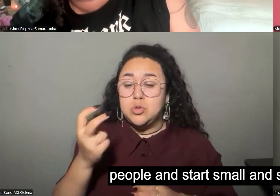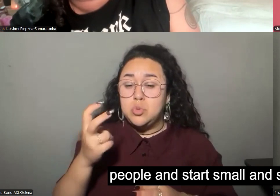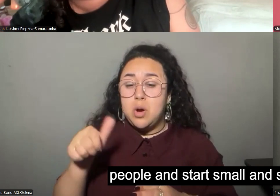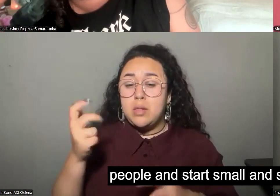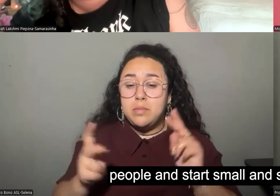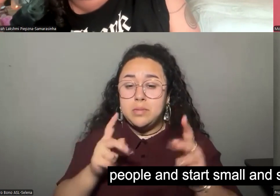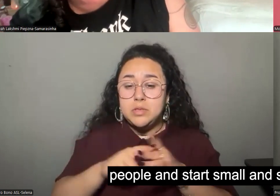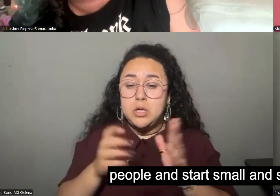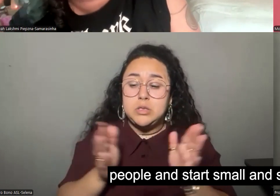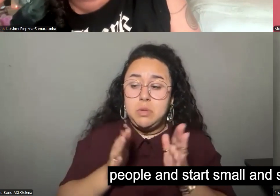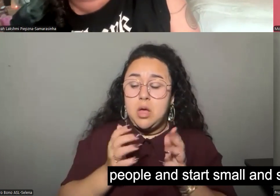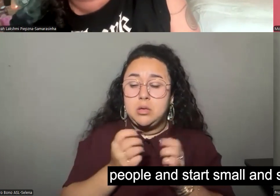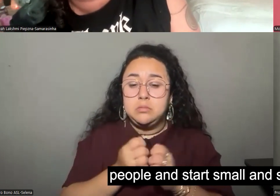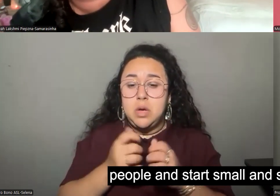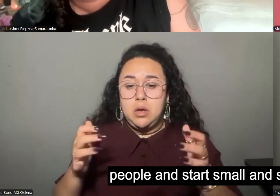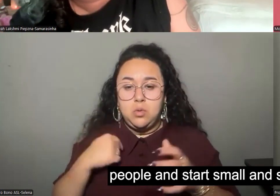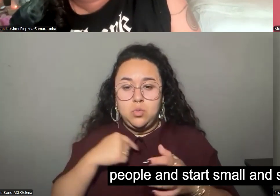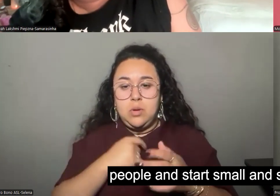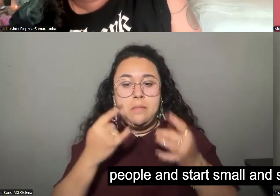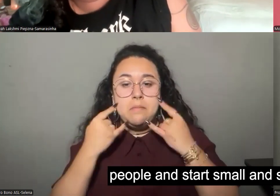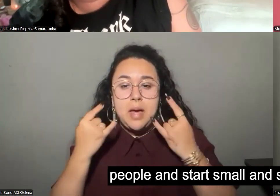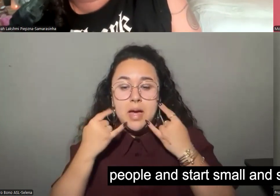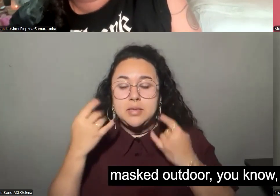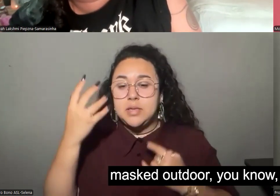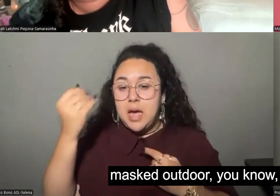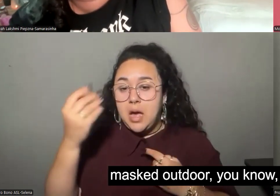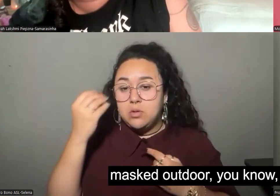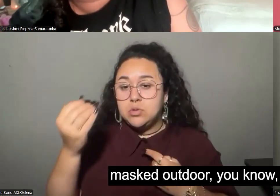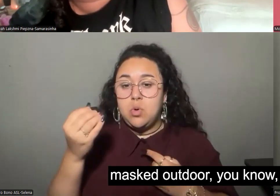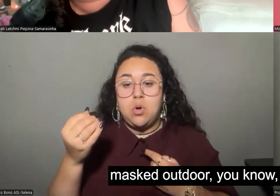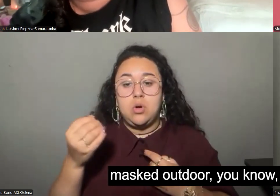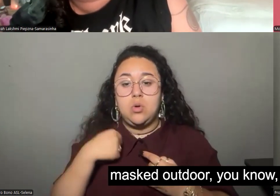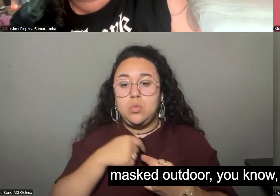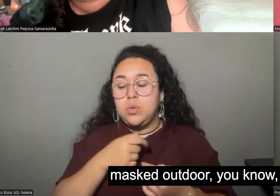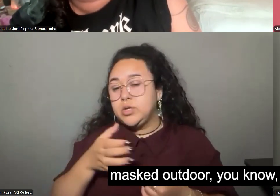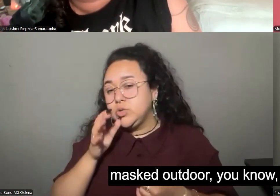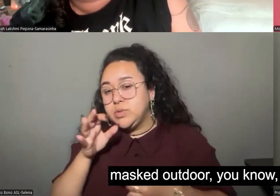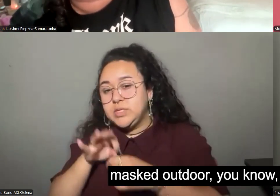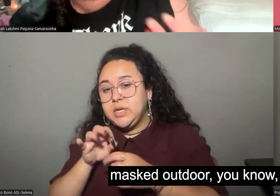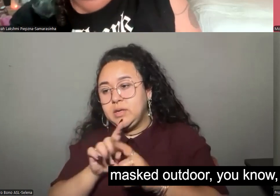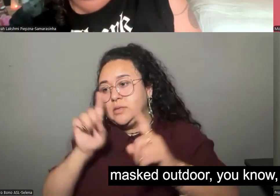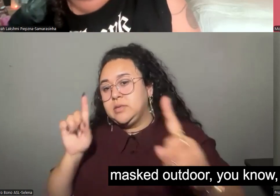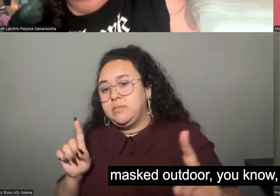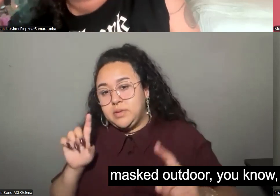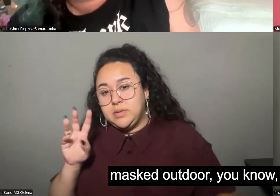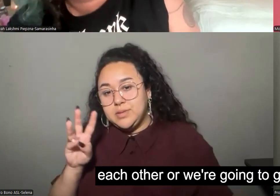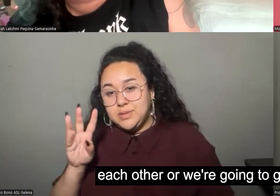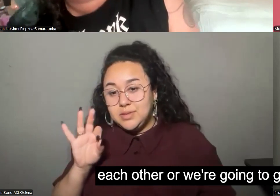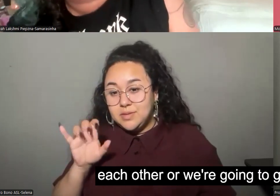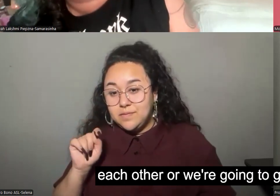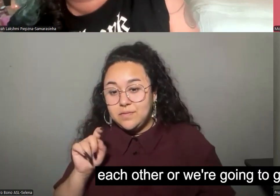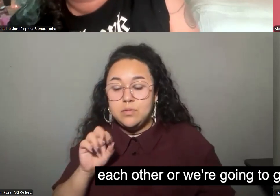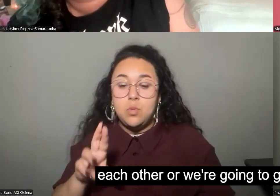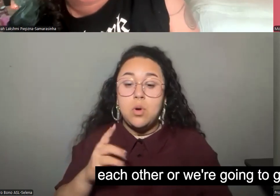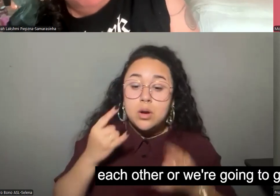small and be like, we are going to have a masked outdoor, we drink tea 6 feet from each other or something, or we're going to get masked